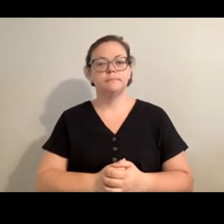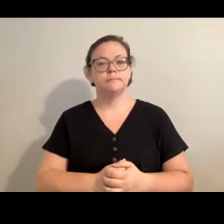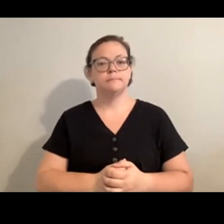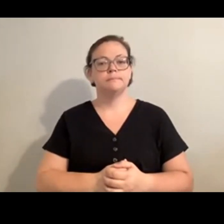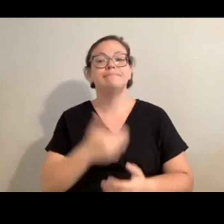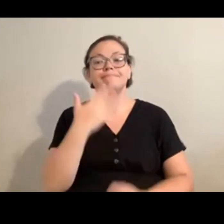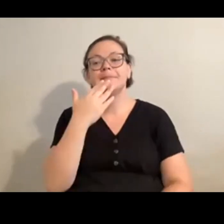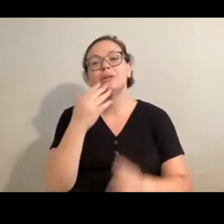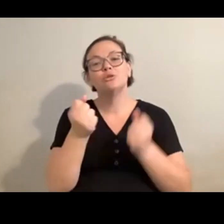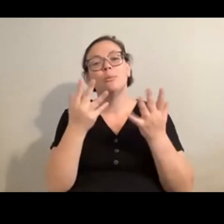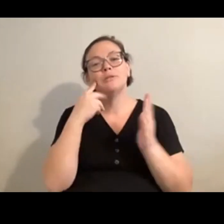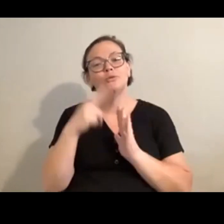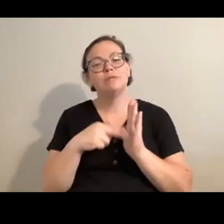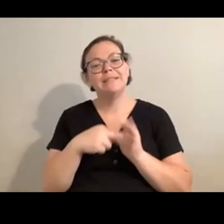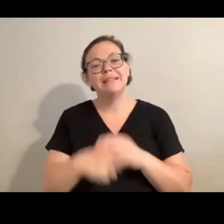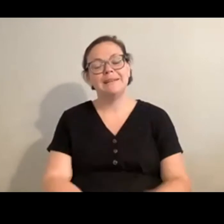Thank you so much for reading that.